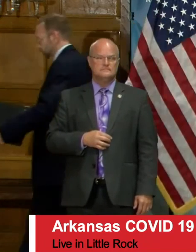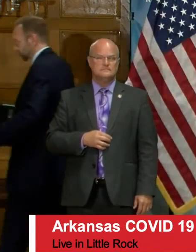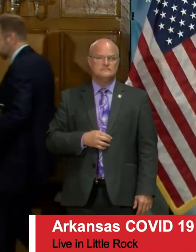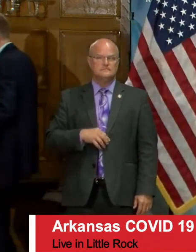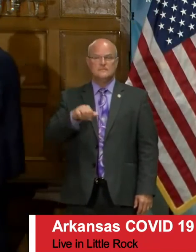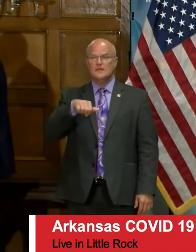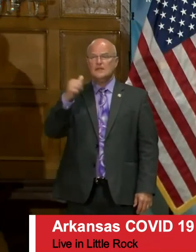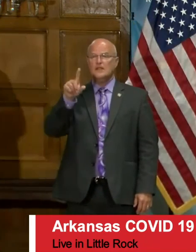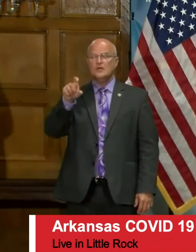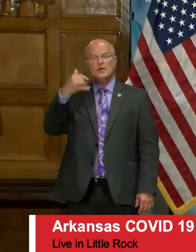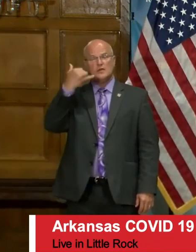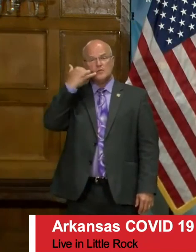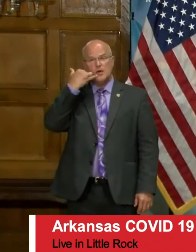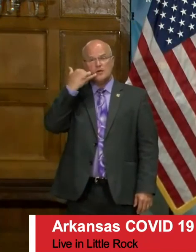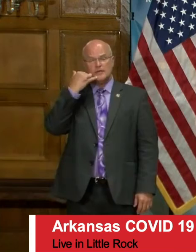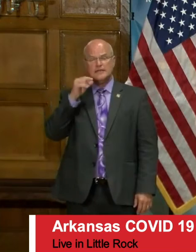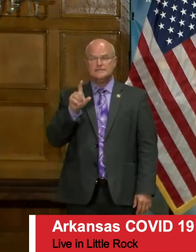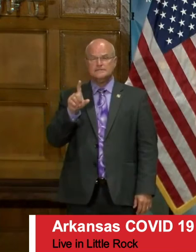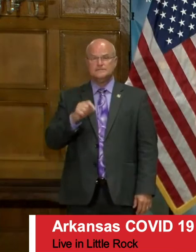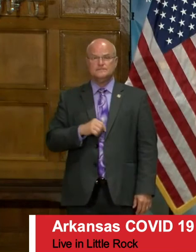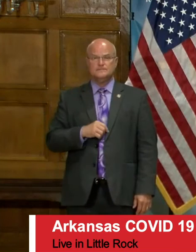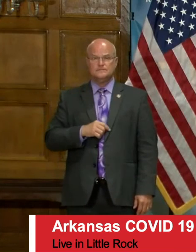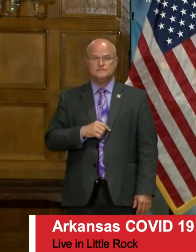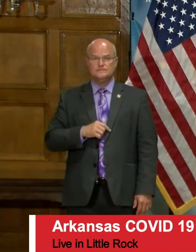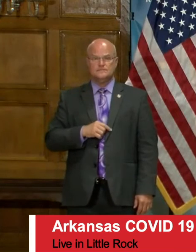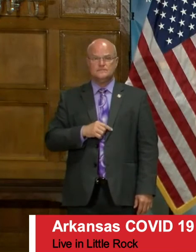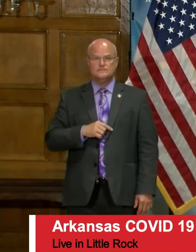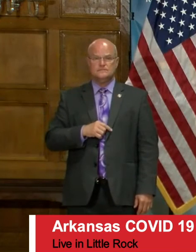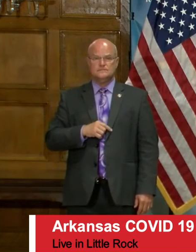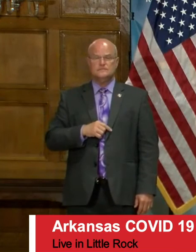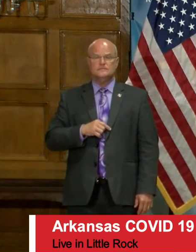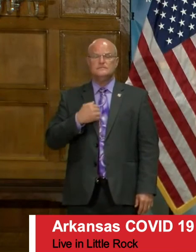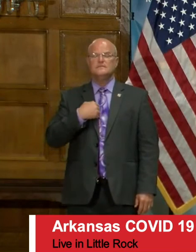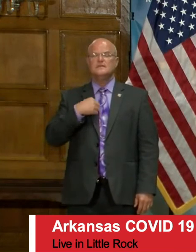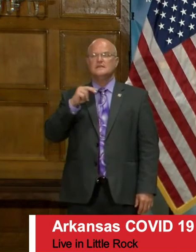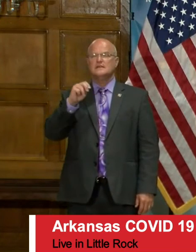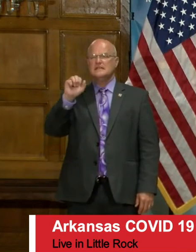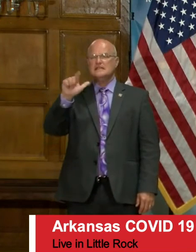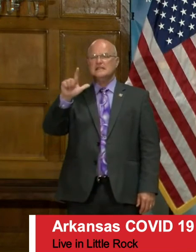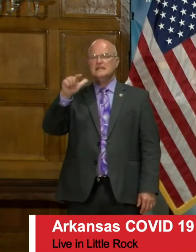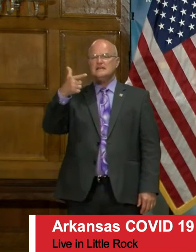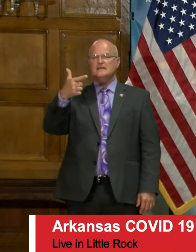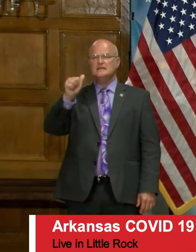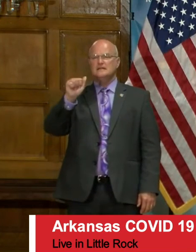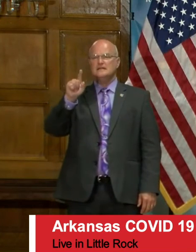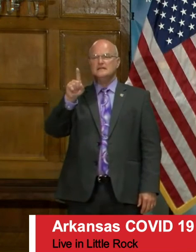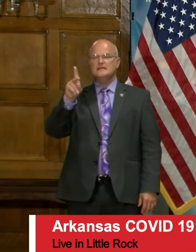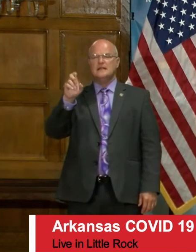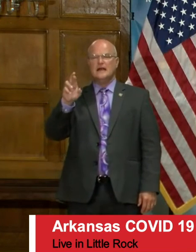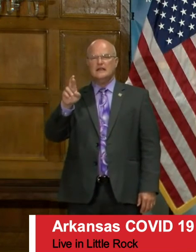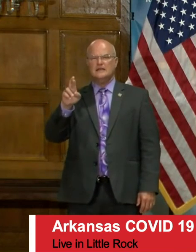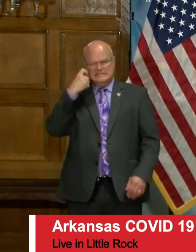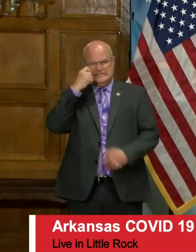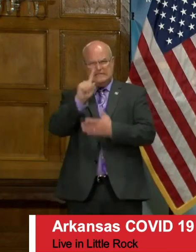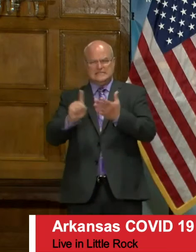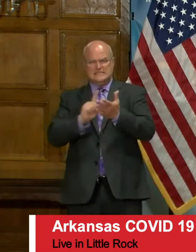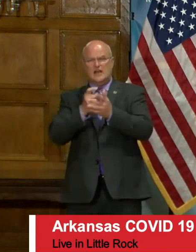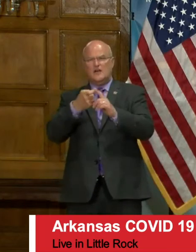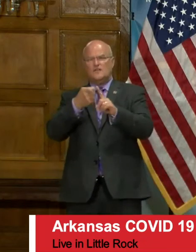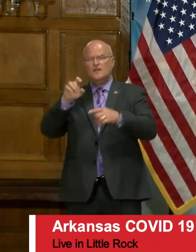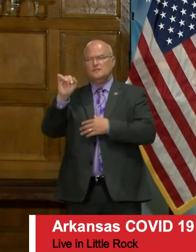Was there another question remotely? Yes, Governor, good afternoon. Neil Gledner. Just within the last hour, there was a report